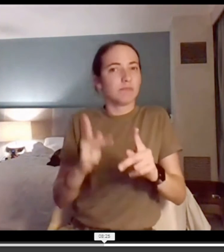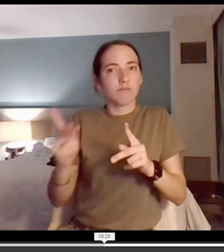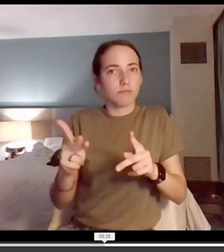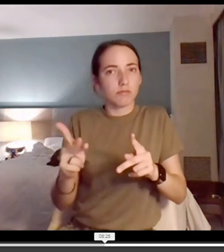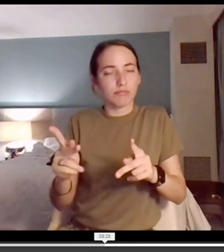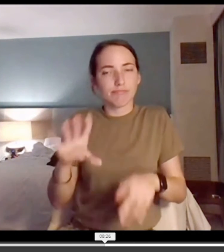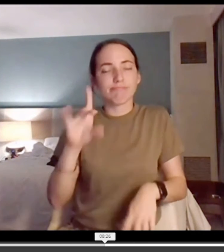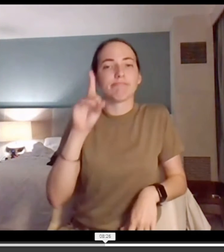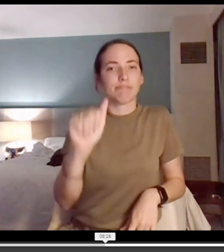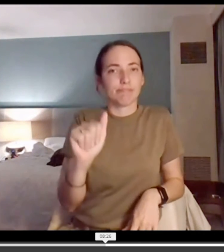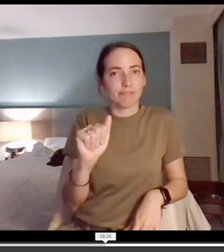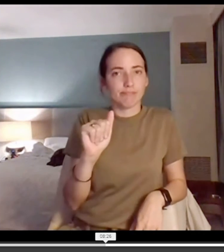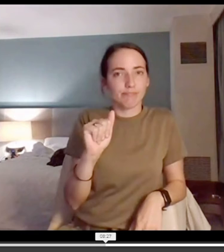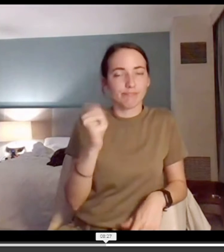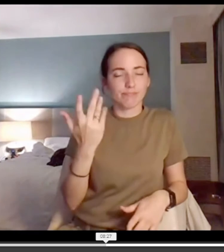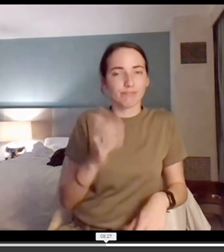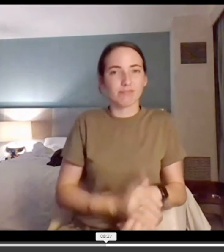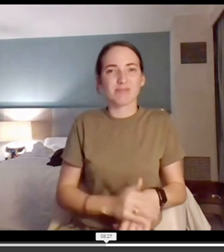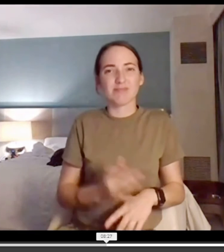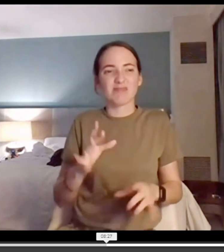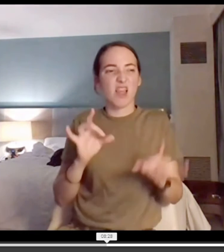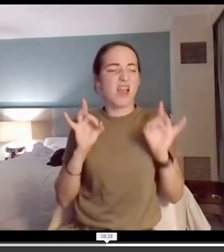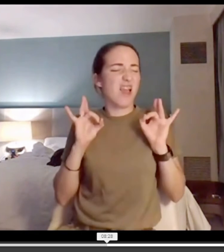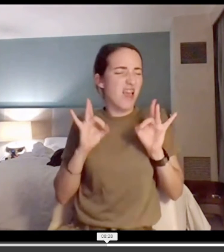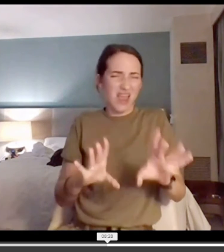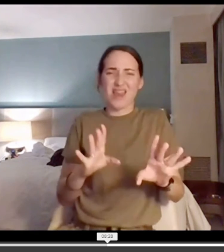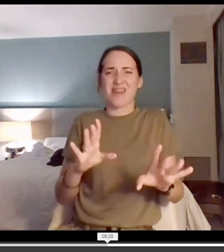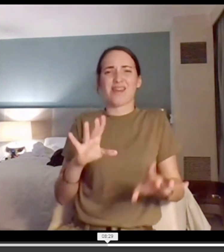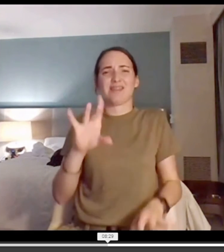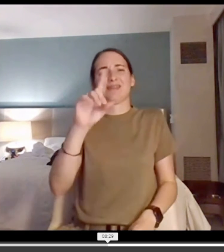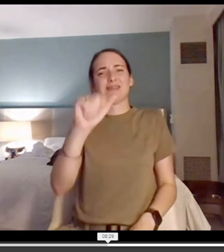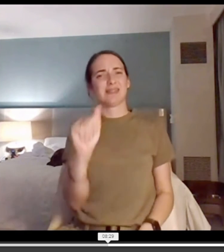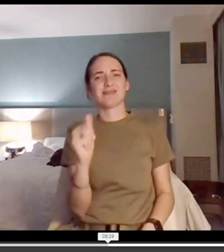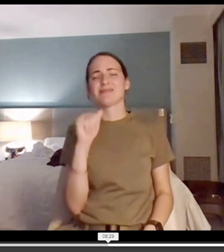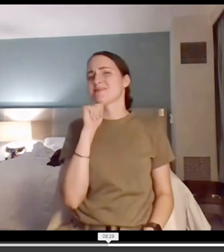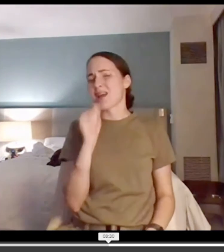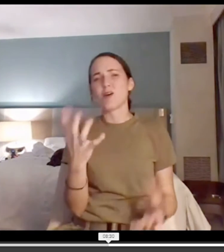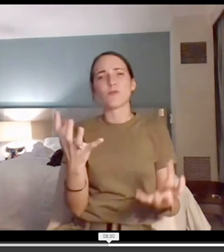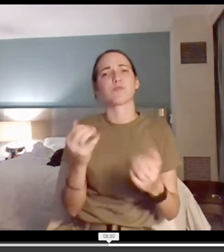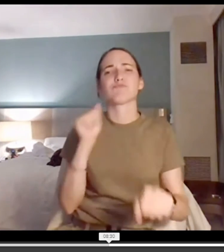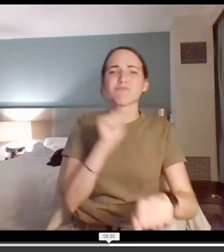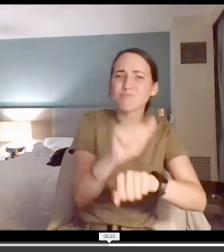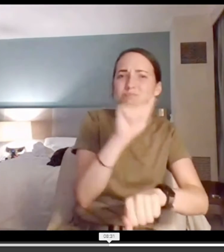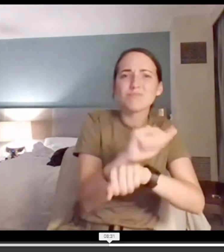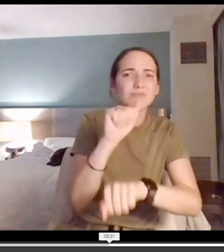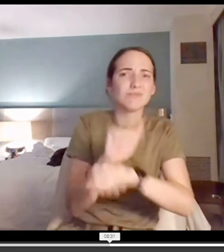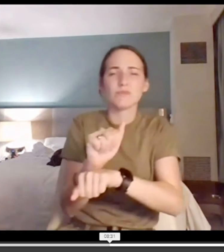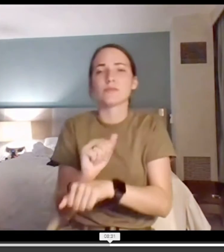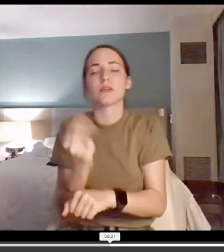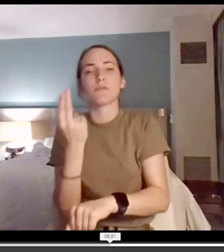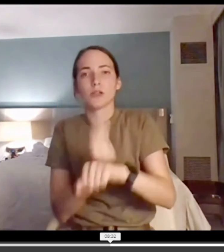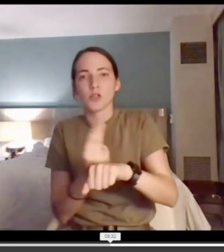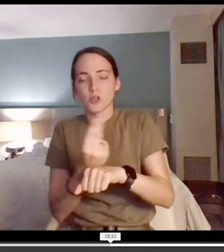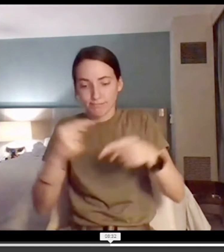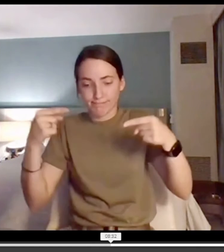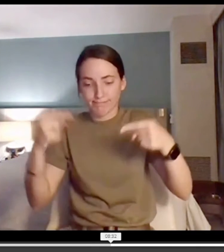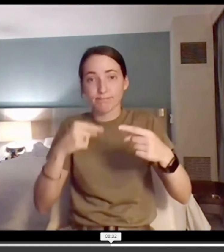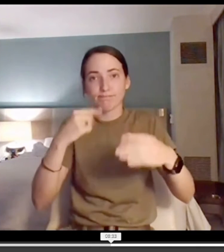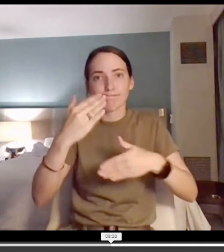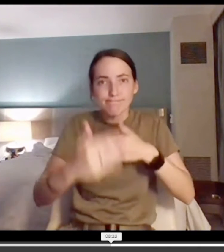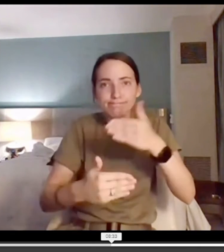fighter, I hate the idea of being disabled, I don't want to be disabled, I'd like to go back to work, and I'm using this process only